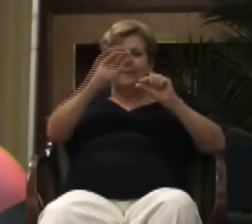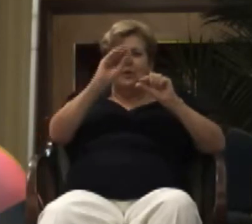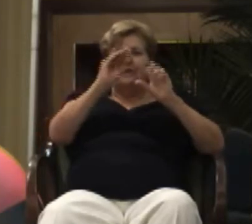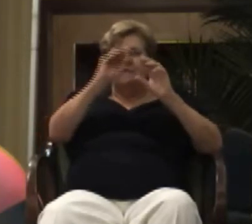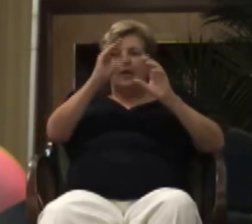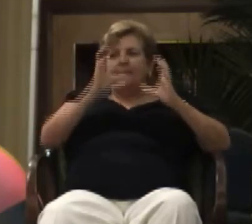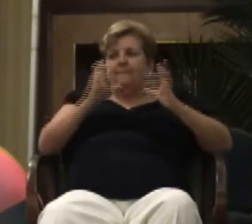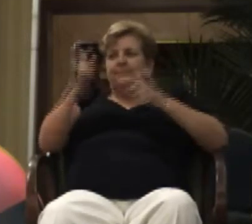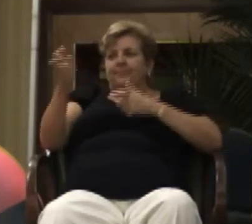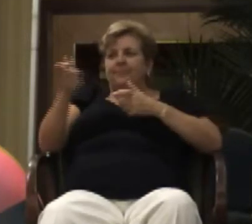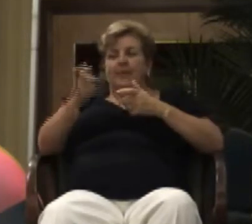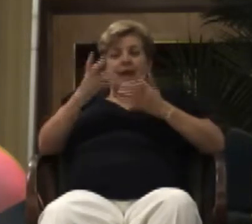frame and give it to my granddaughter.